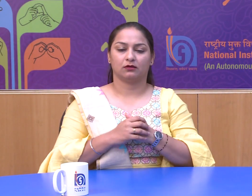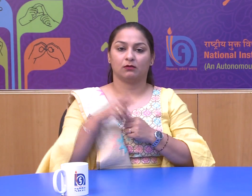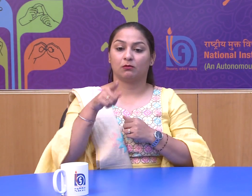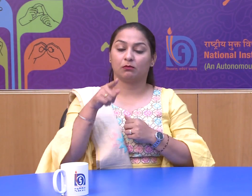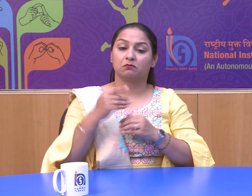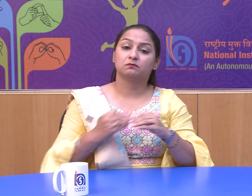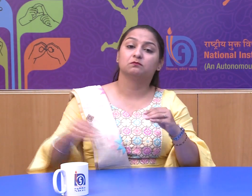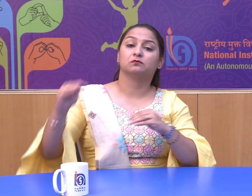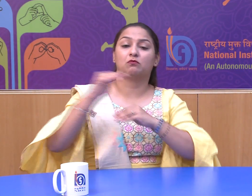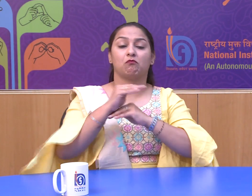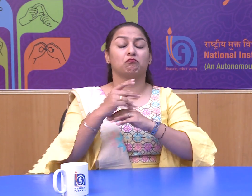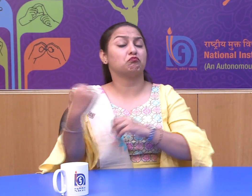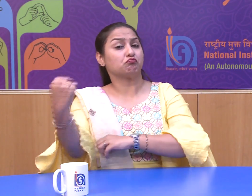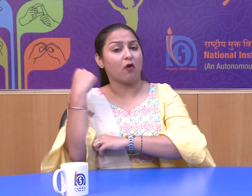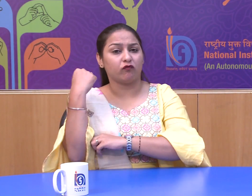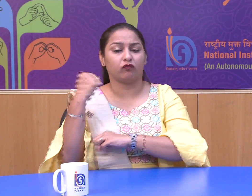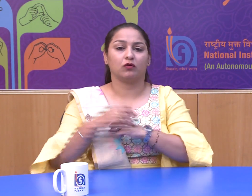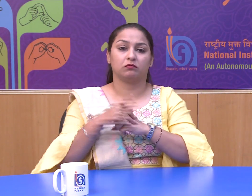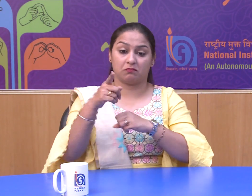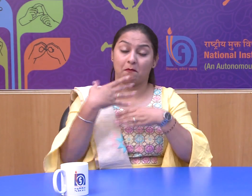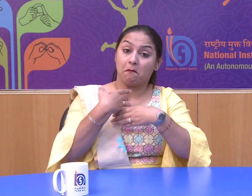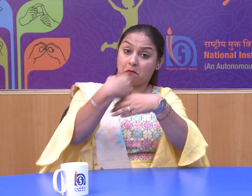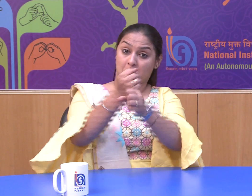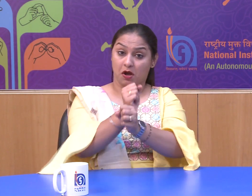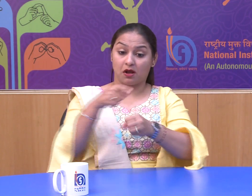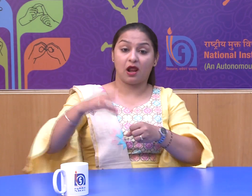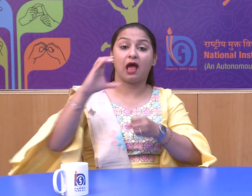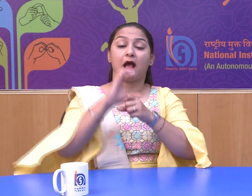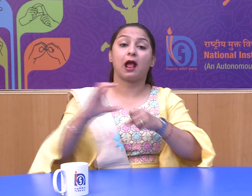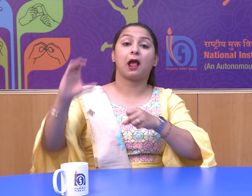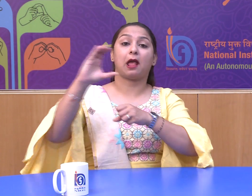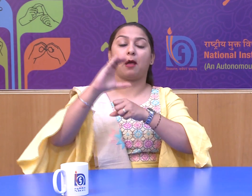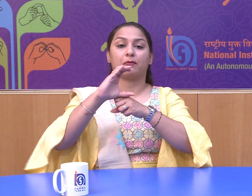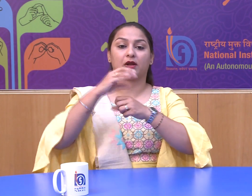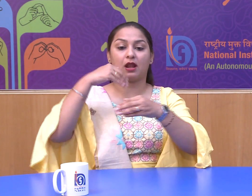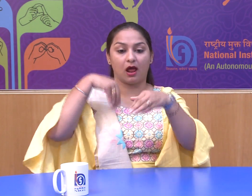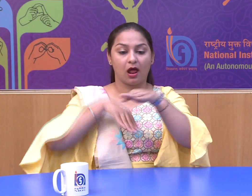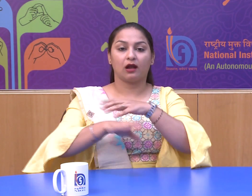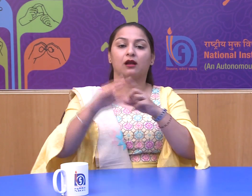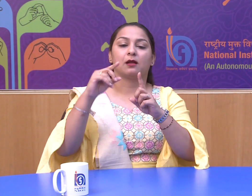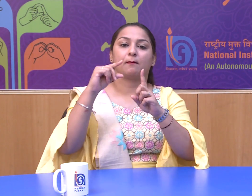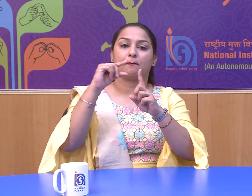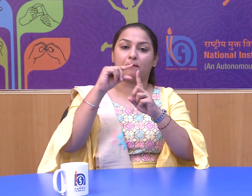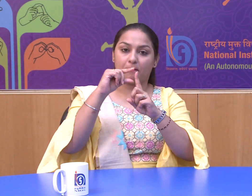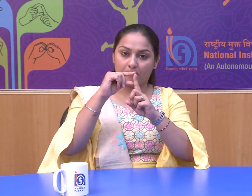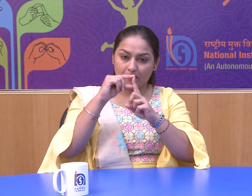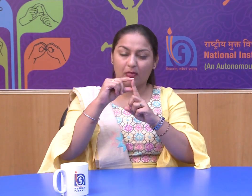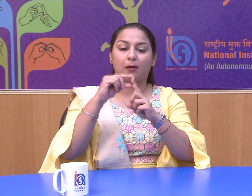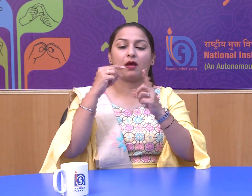became very powerful and made their capital at Paithan or Prathistan on